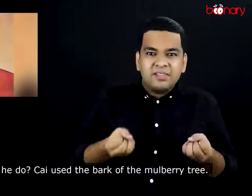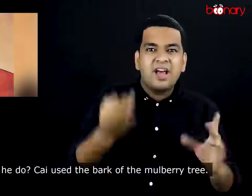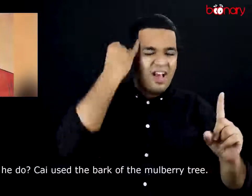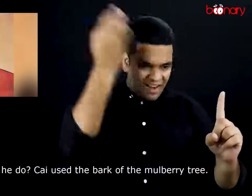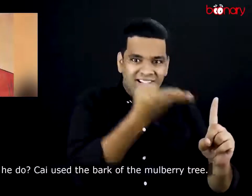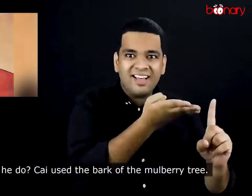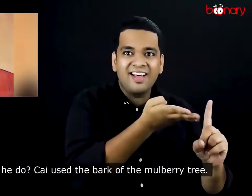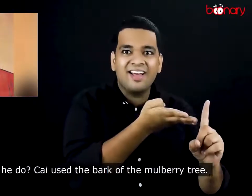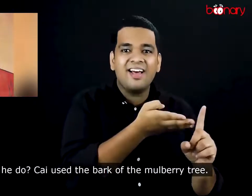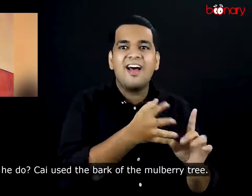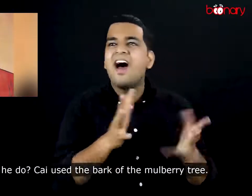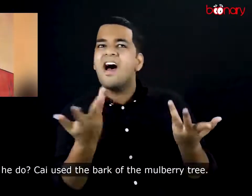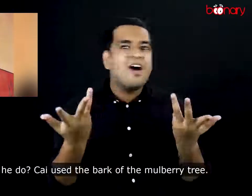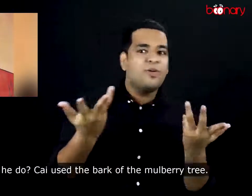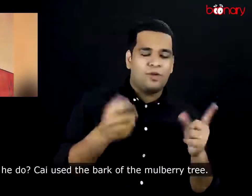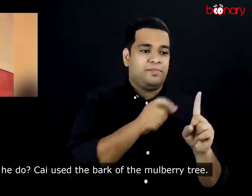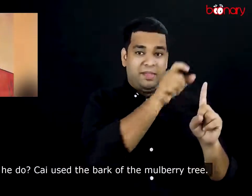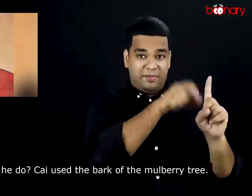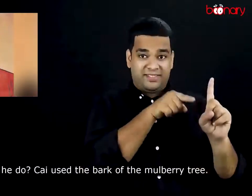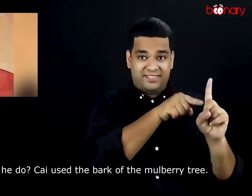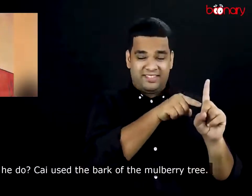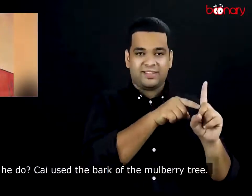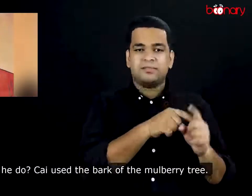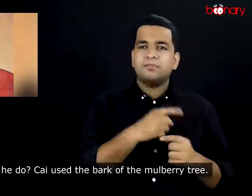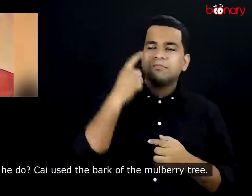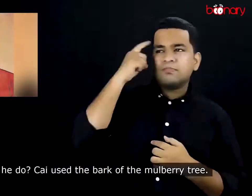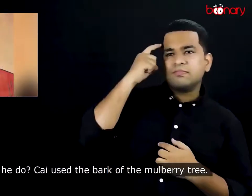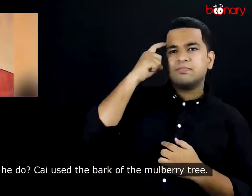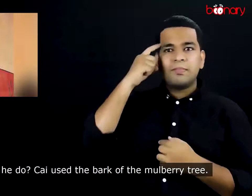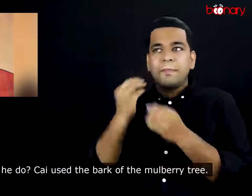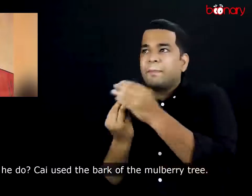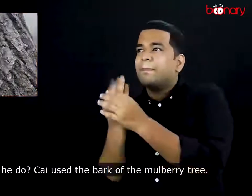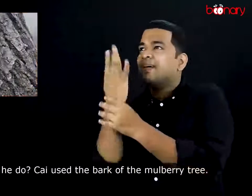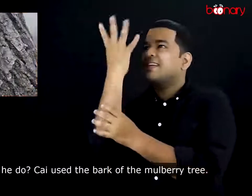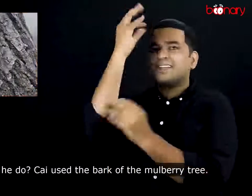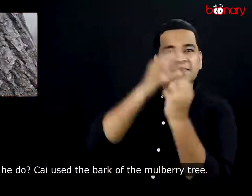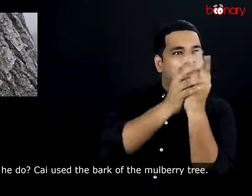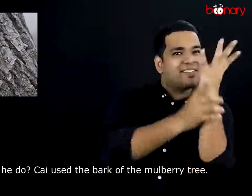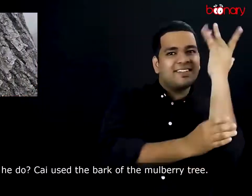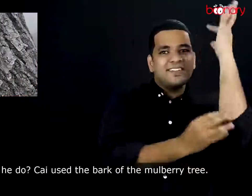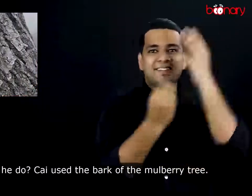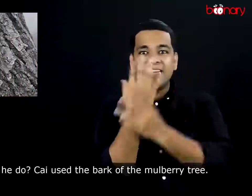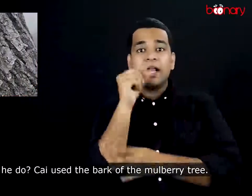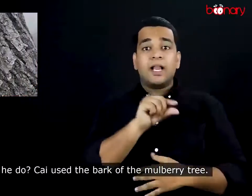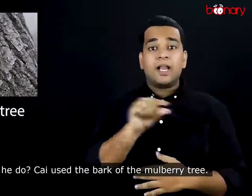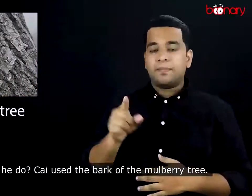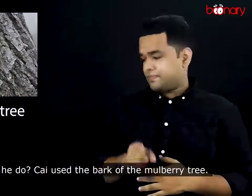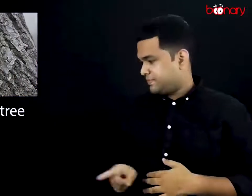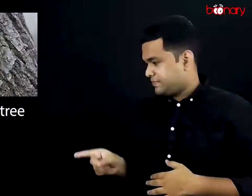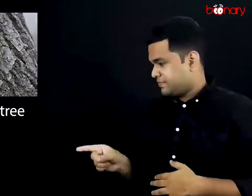do? Cai used the bark of the mulberry tree.